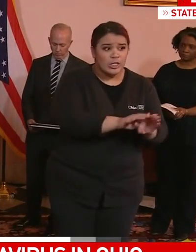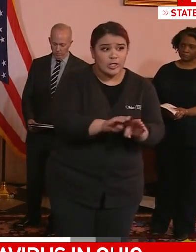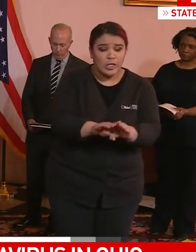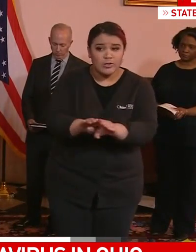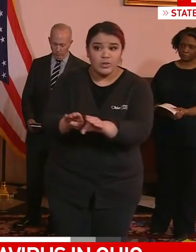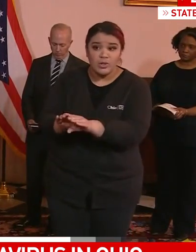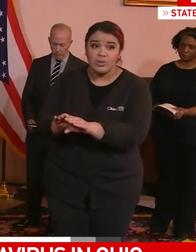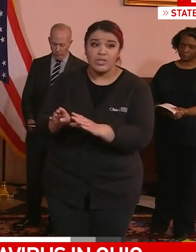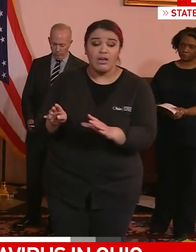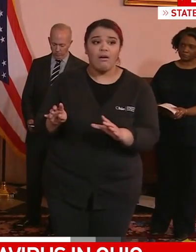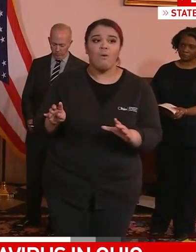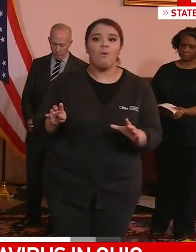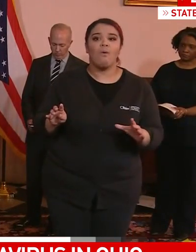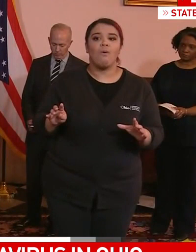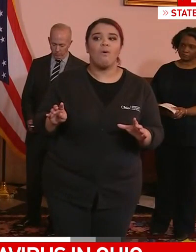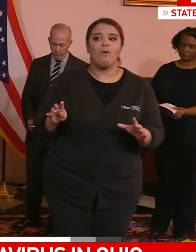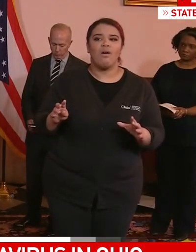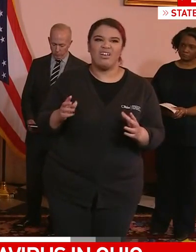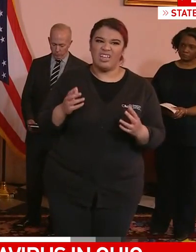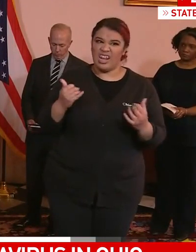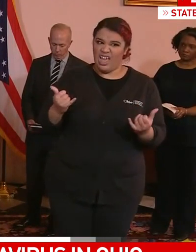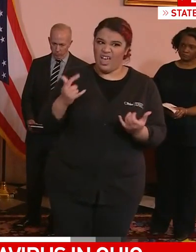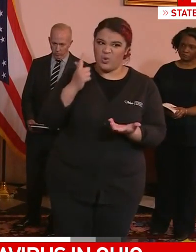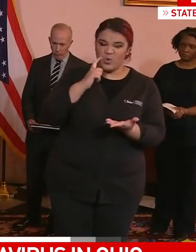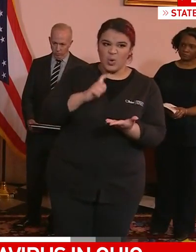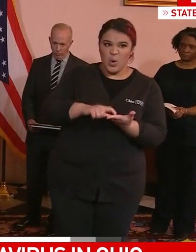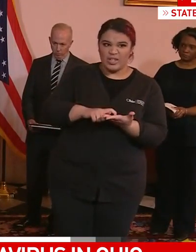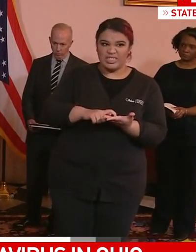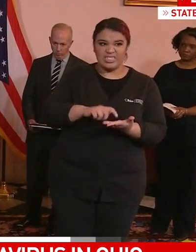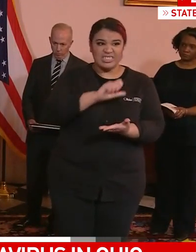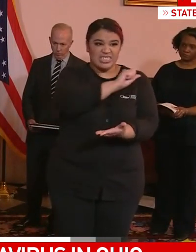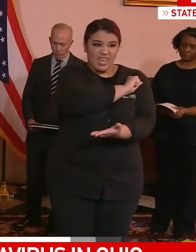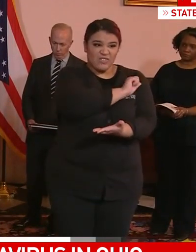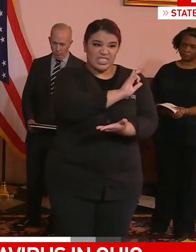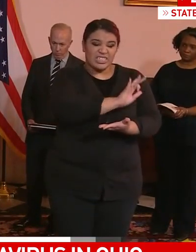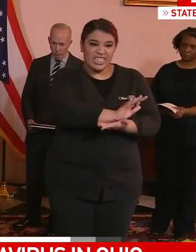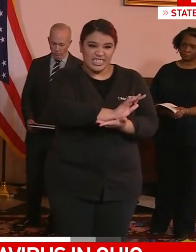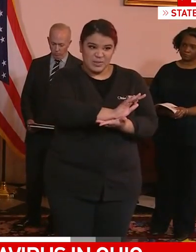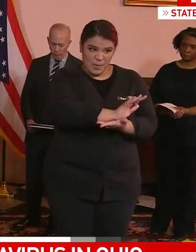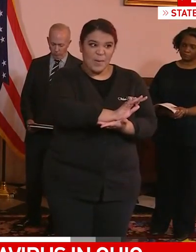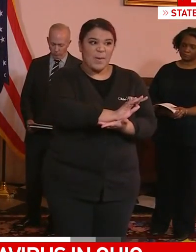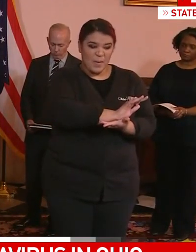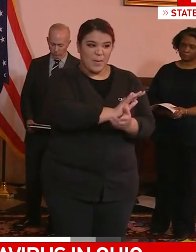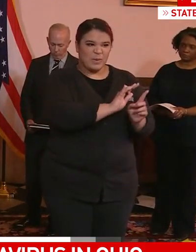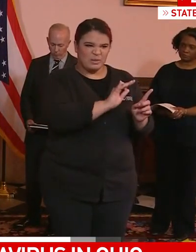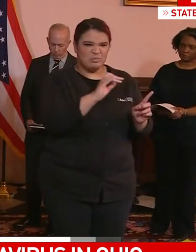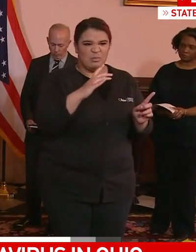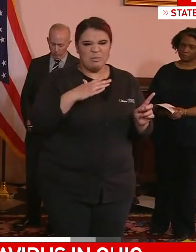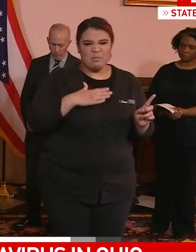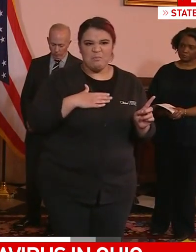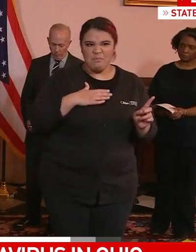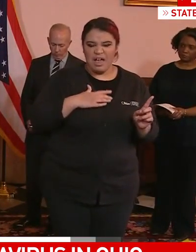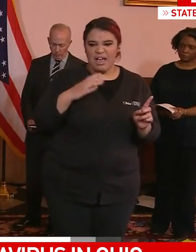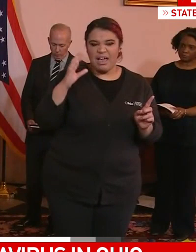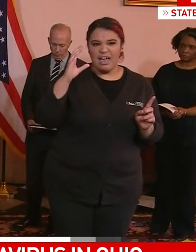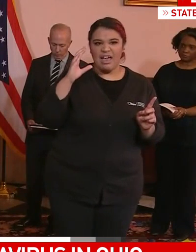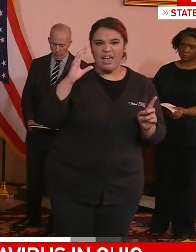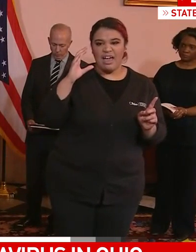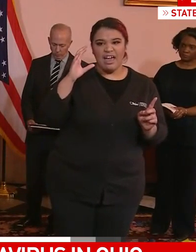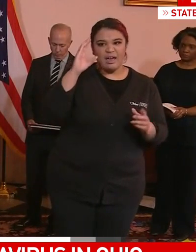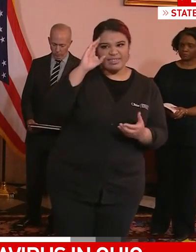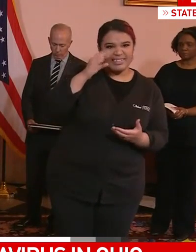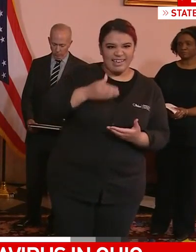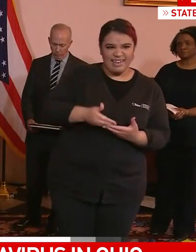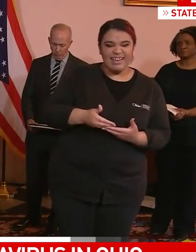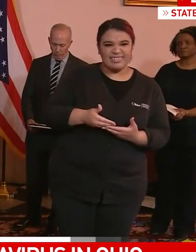the extreme of what we now see in San Francisco, where my boys yesterday were told to shelter in place. I have